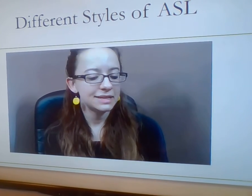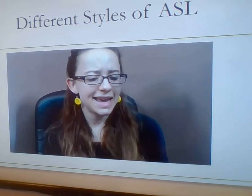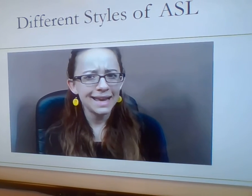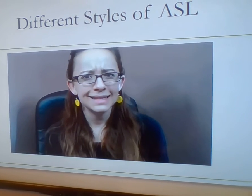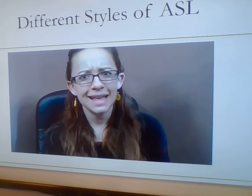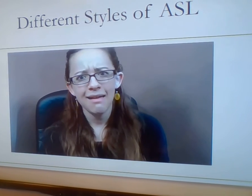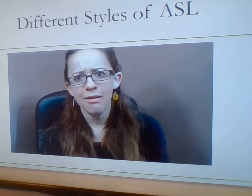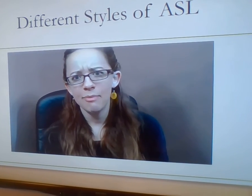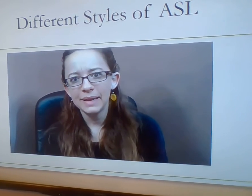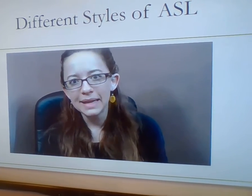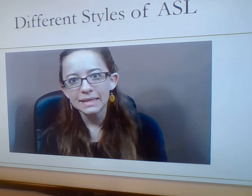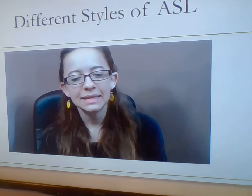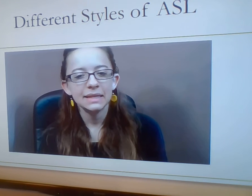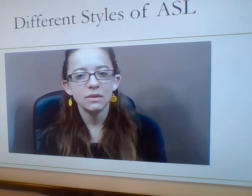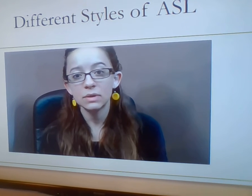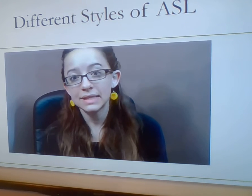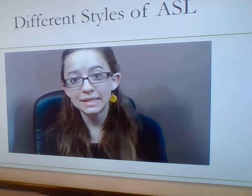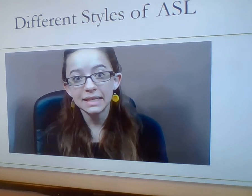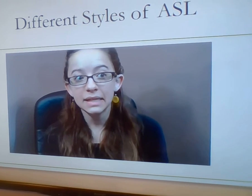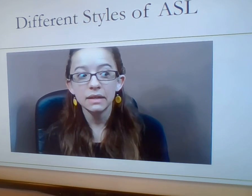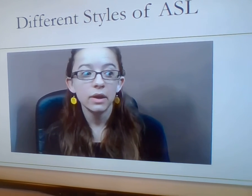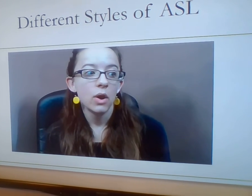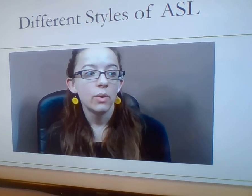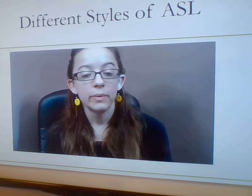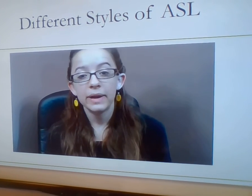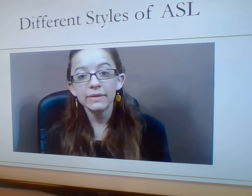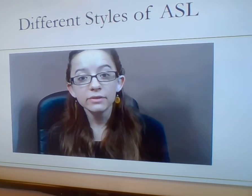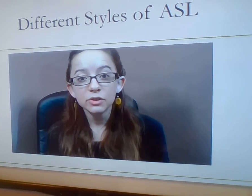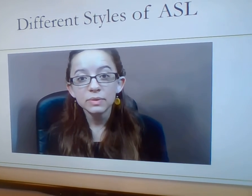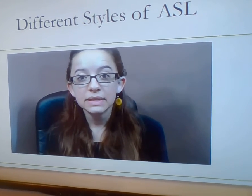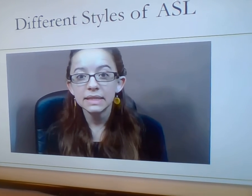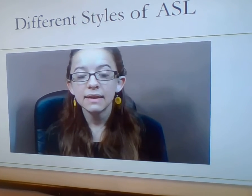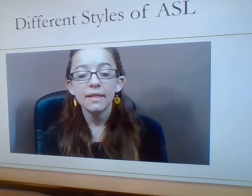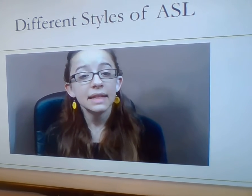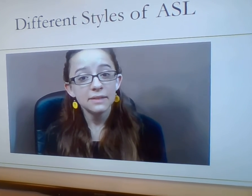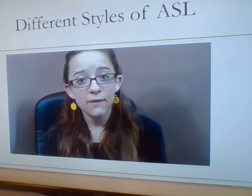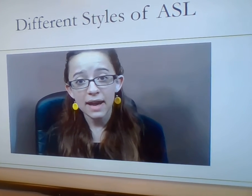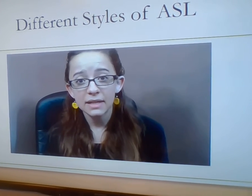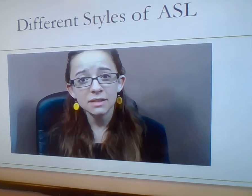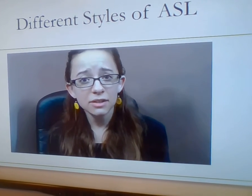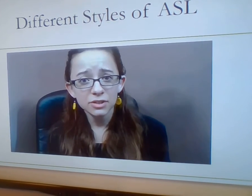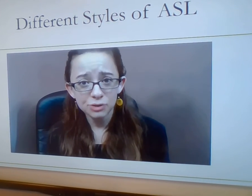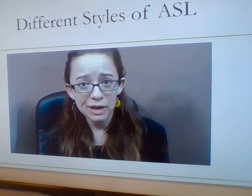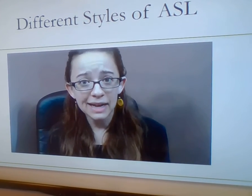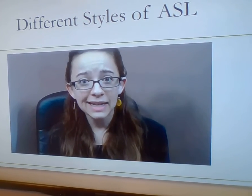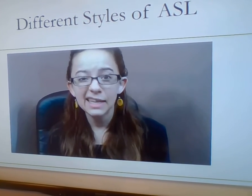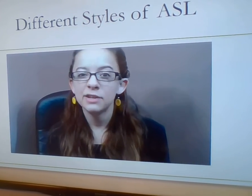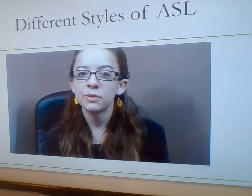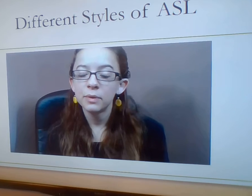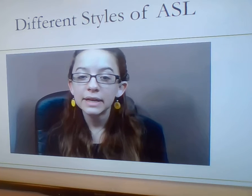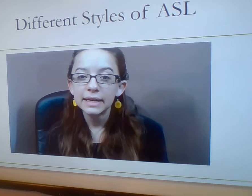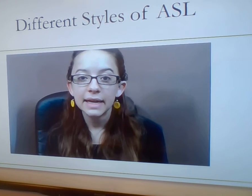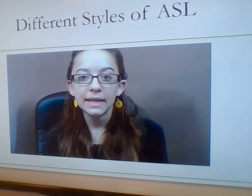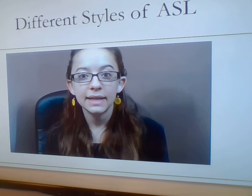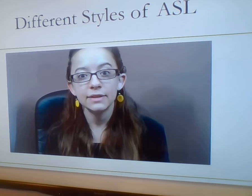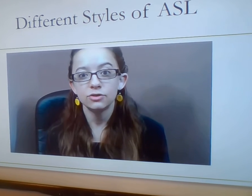it's ASL, PSE, or C, or whatever you're using, that's fine. As long as you're trying and you're working at it and you're